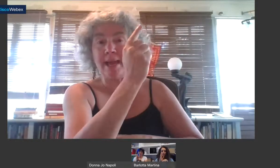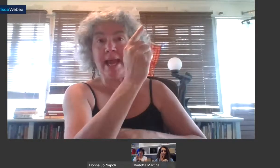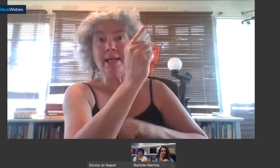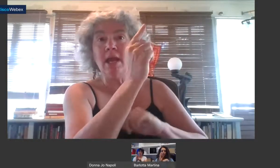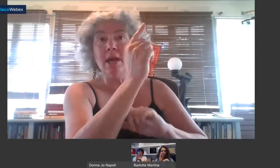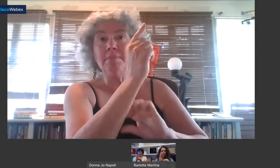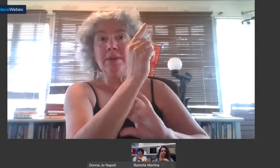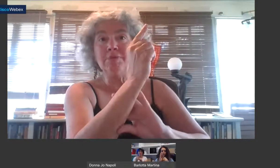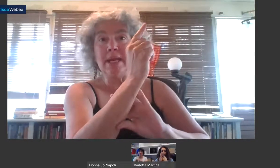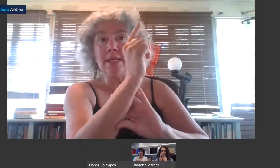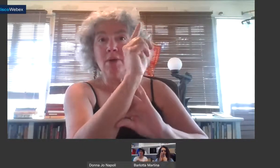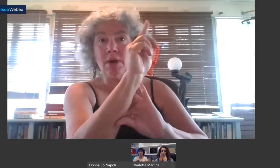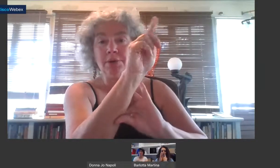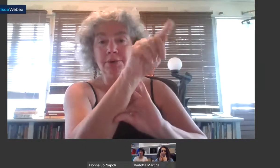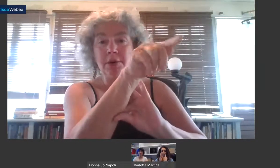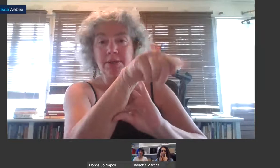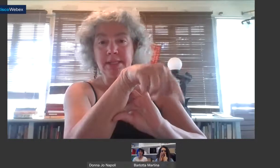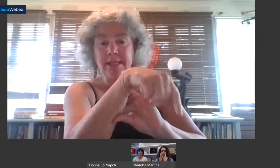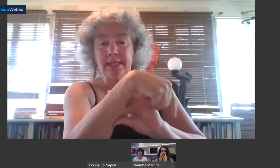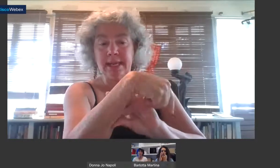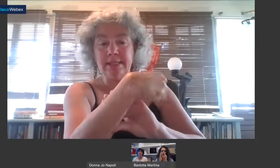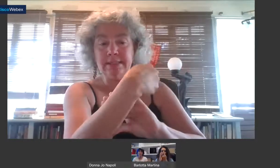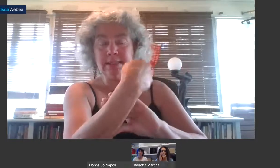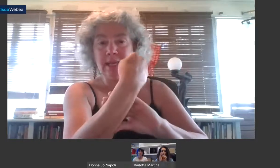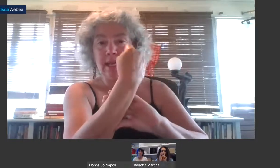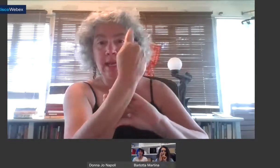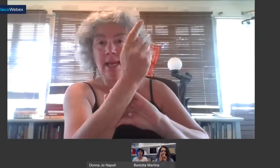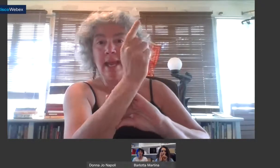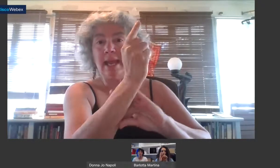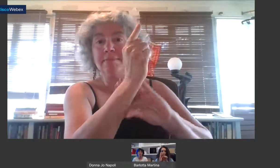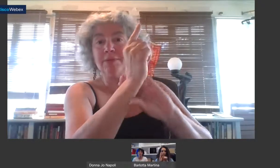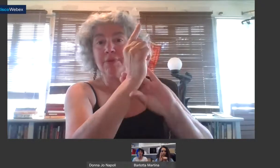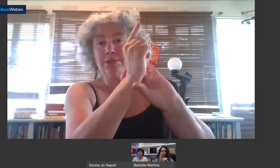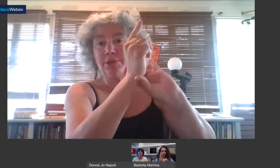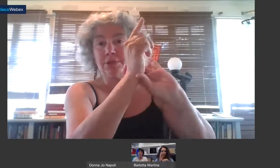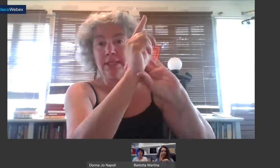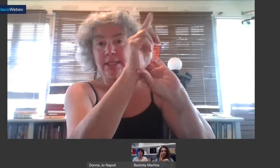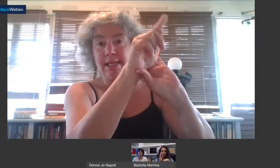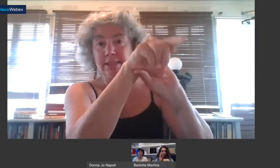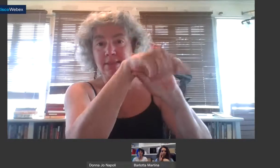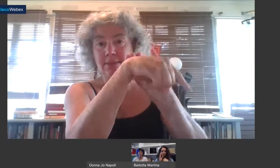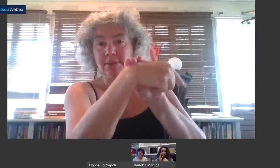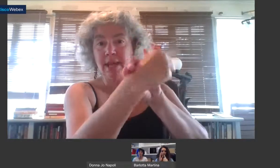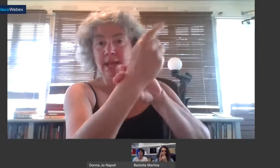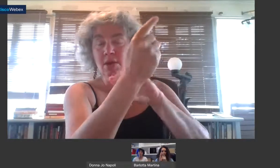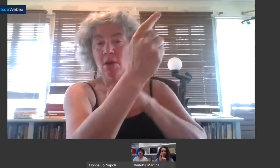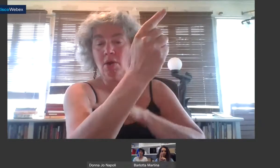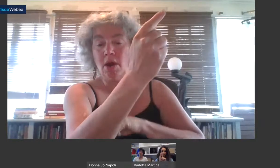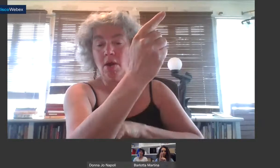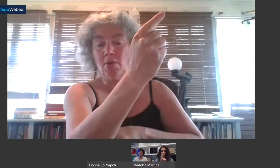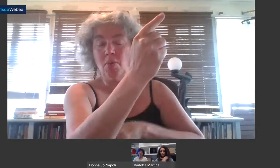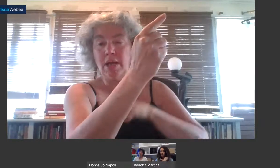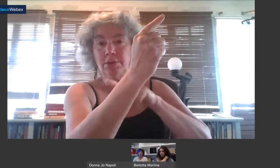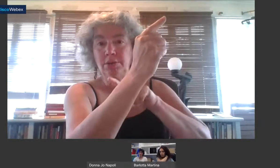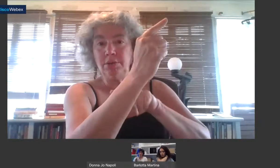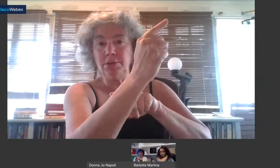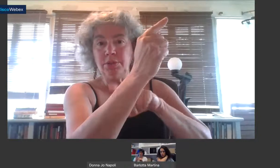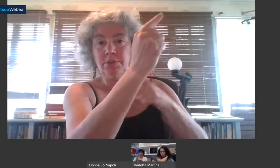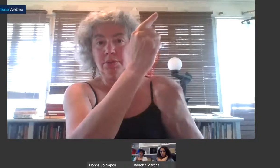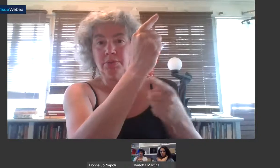back. My radial ulnar articulates and my wrist articulates, okay? 1, 2,